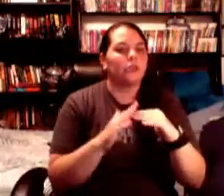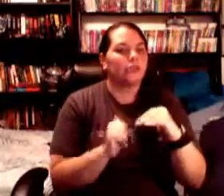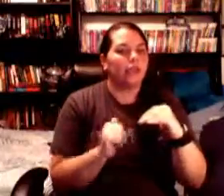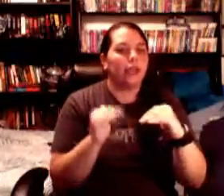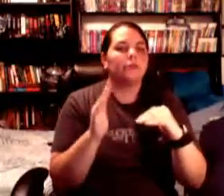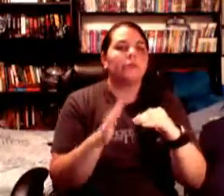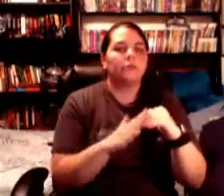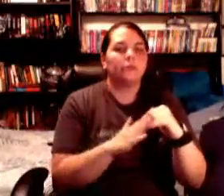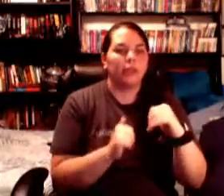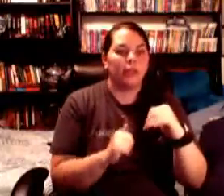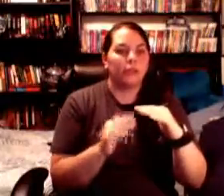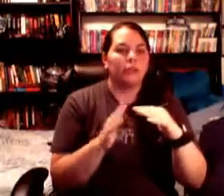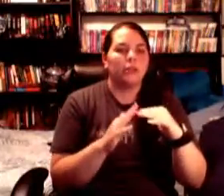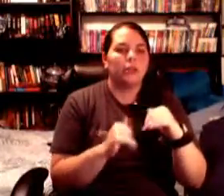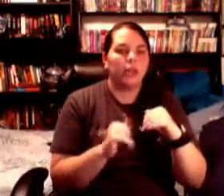just then.